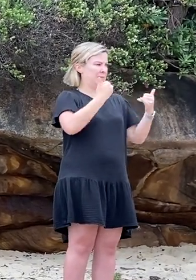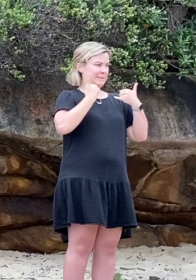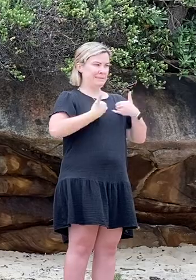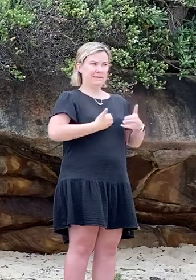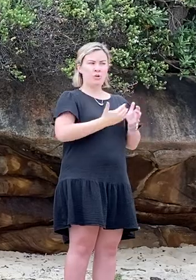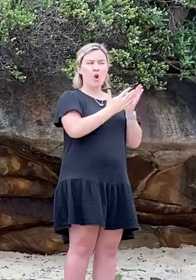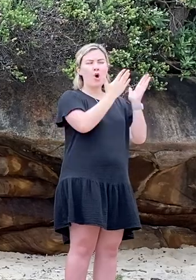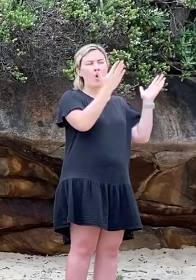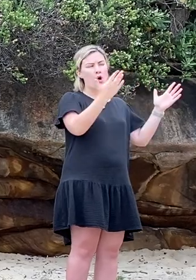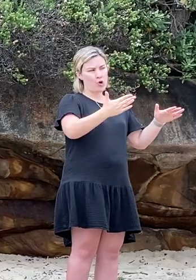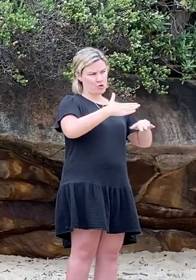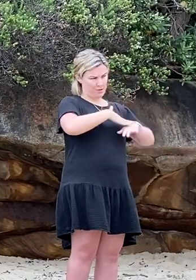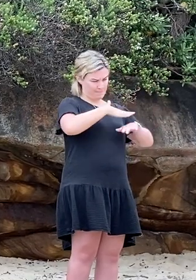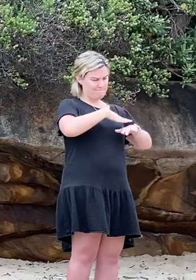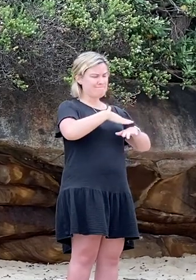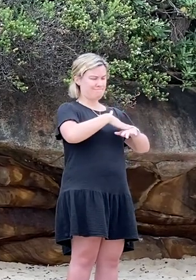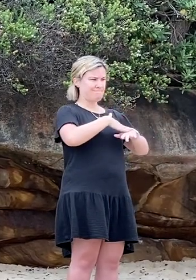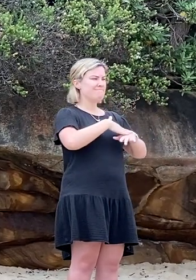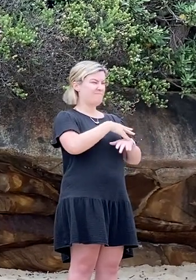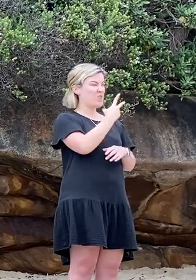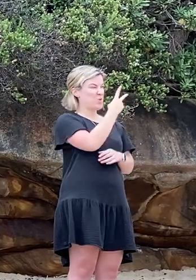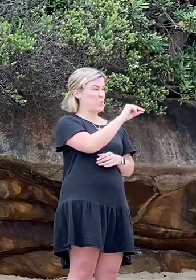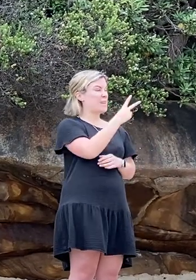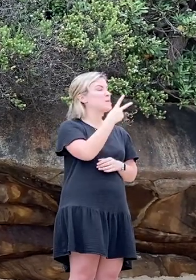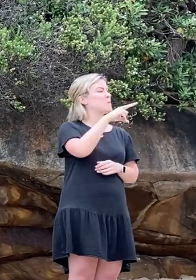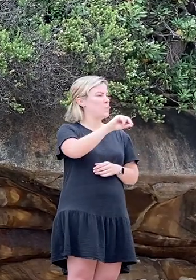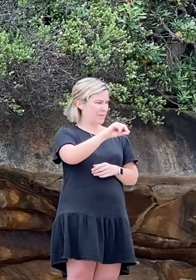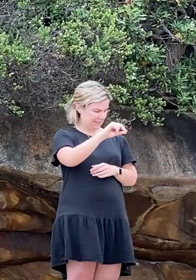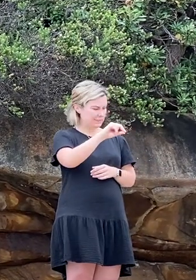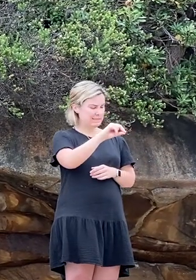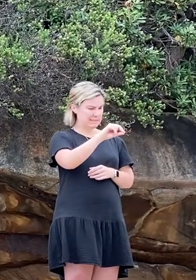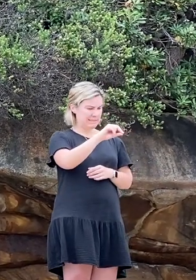in 2020, the beginning of 2020, he was